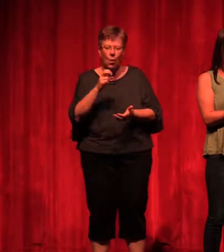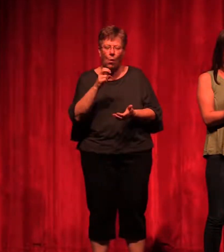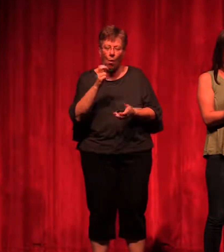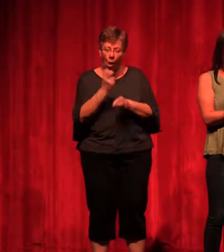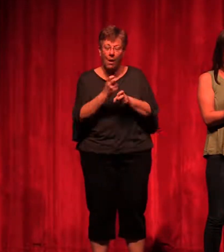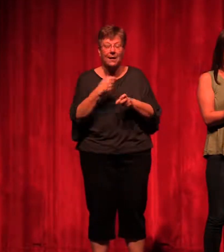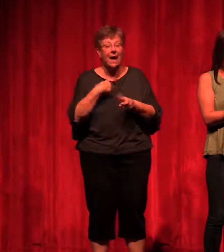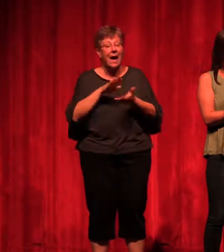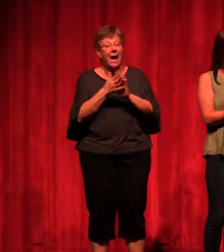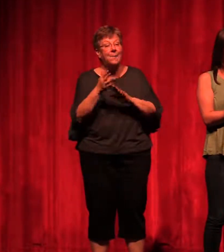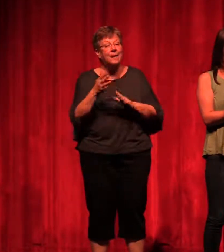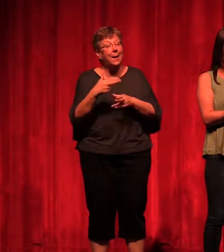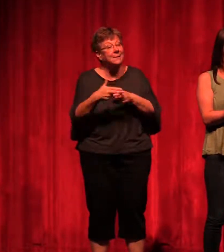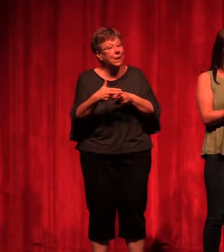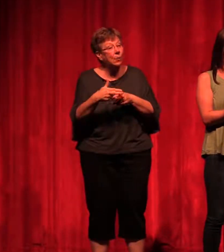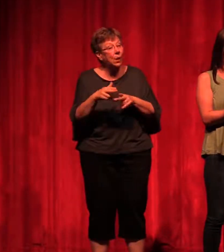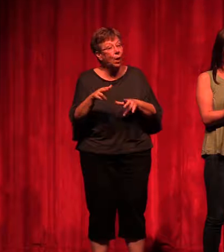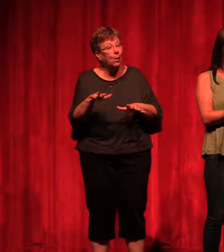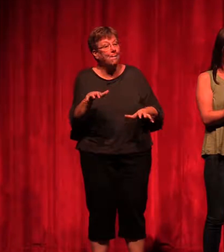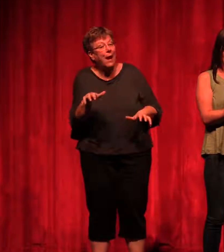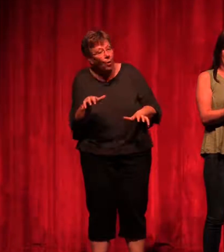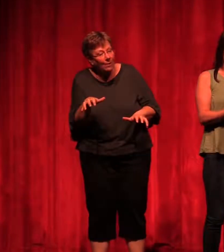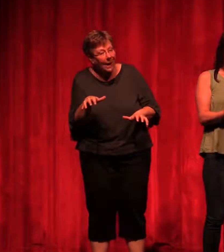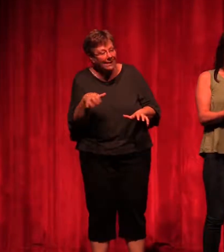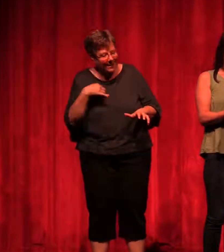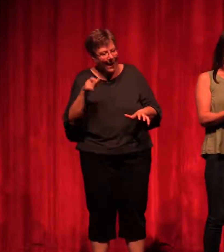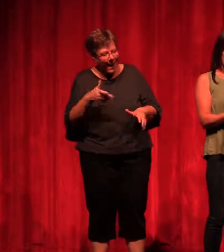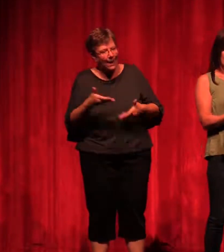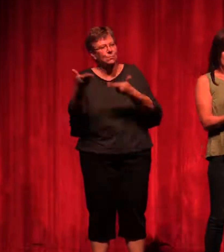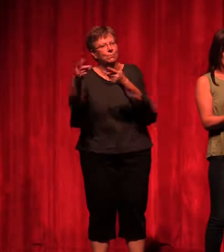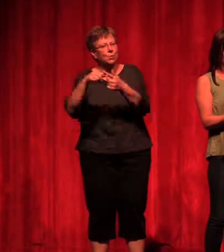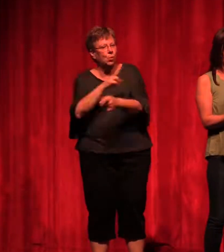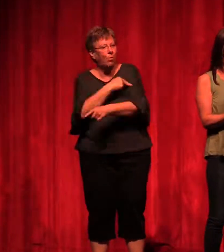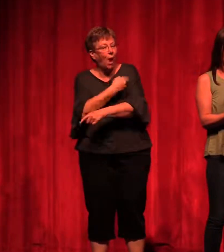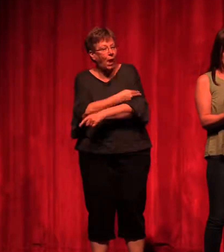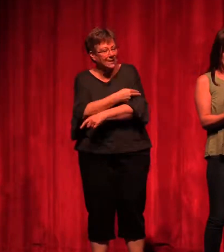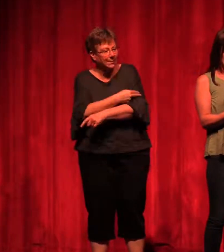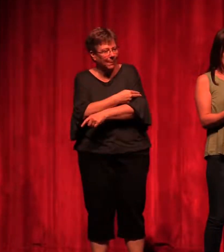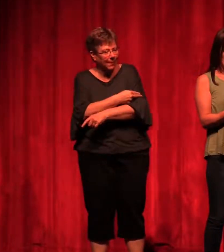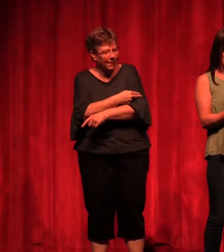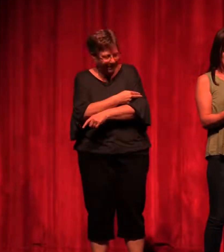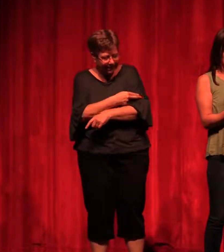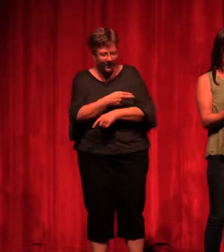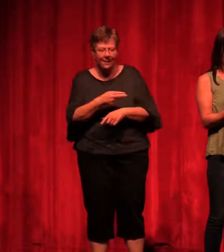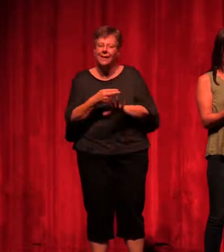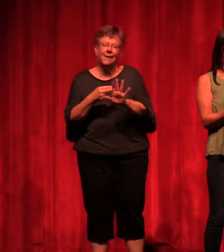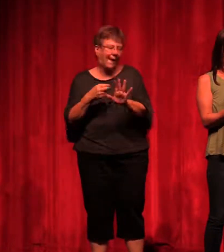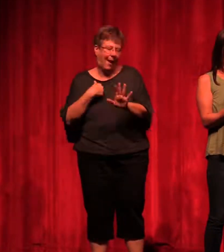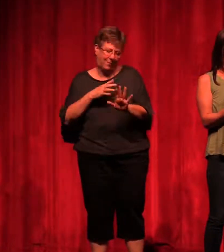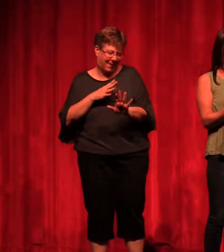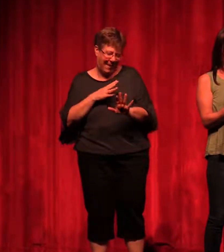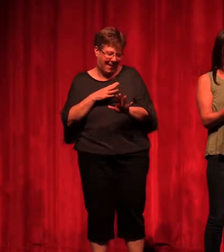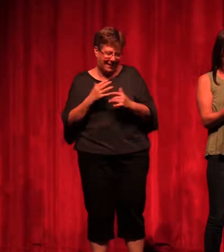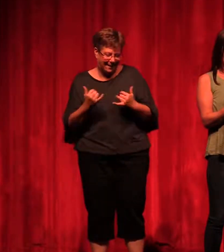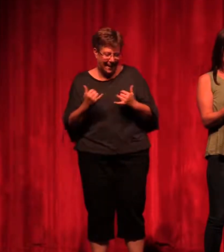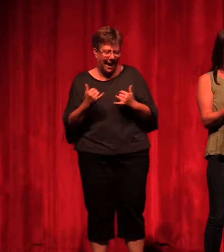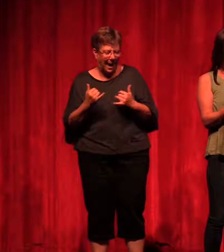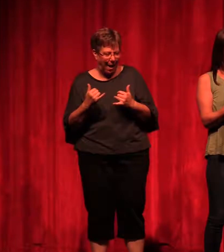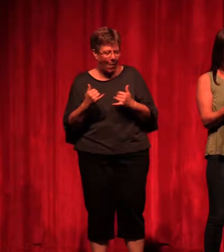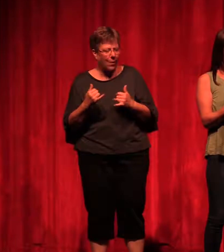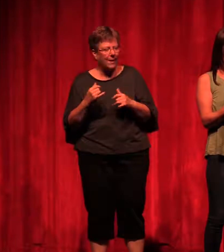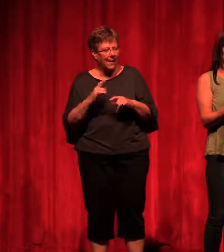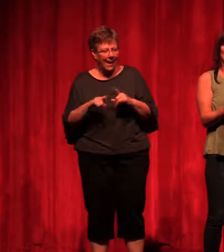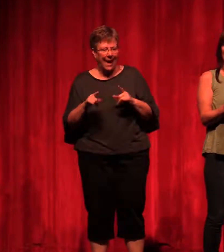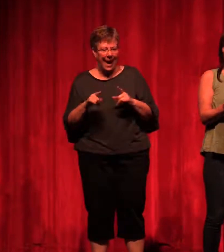temporarily paralyzed and had to go to the hospital. Nothing lasting happened to me, and Millicent